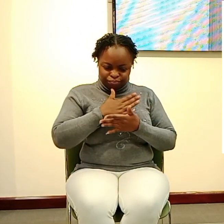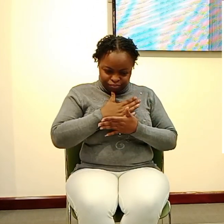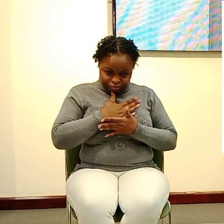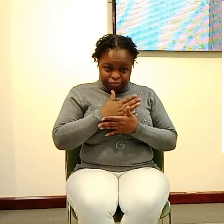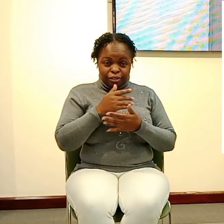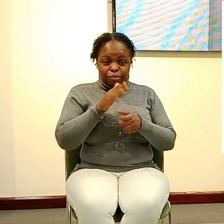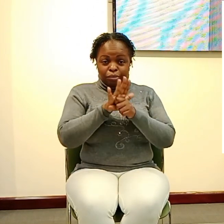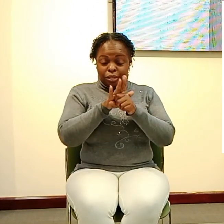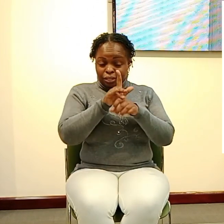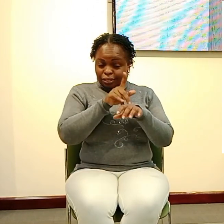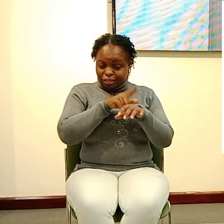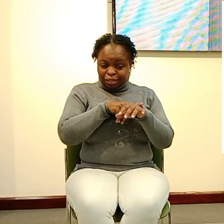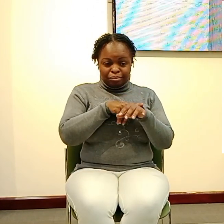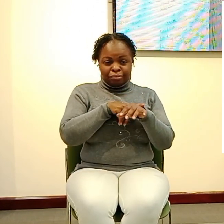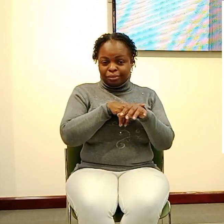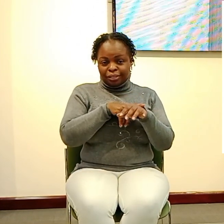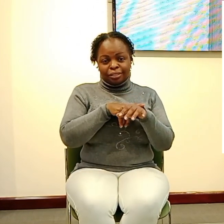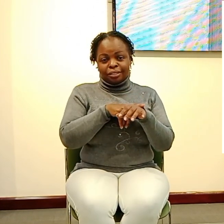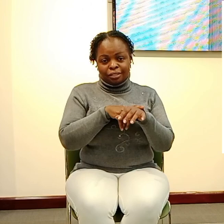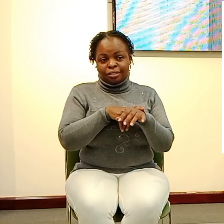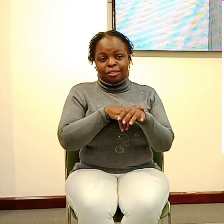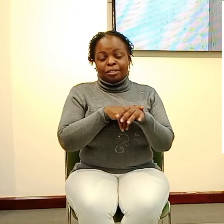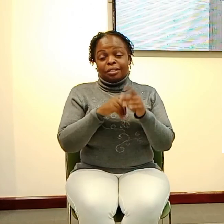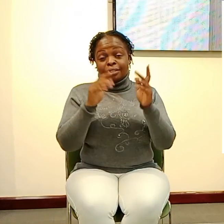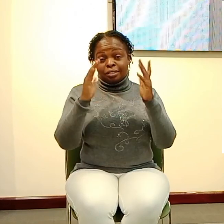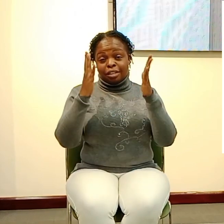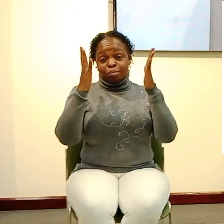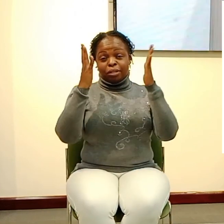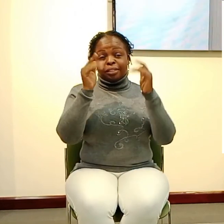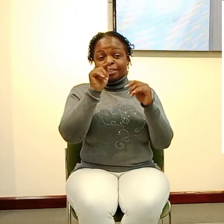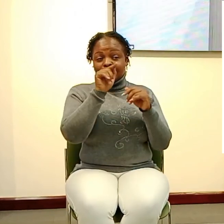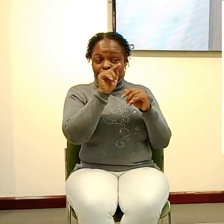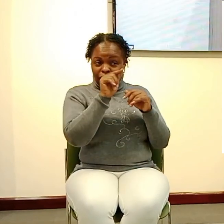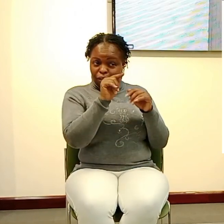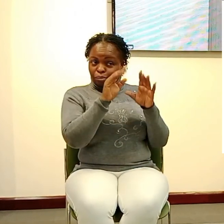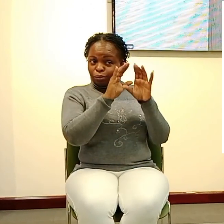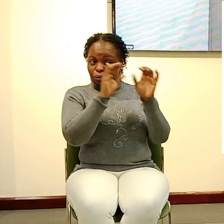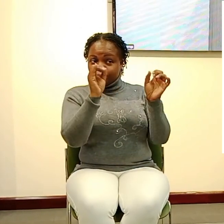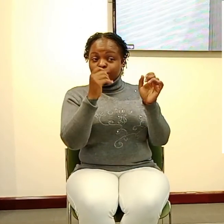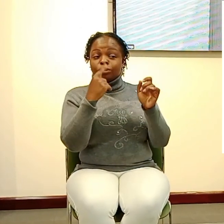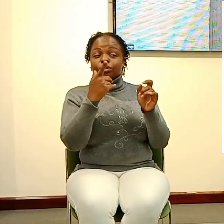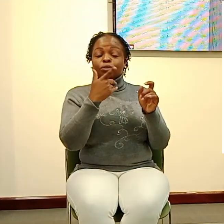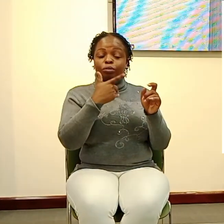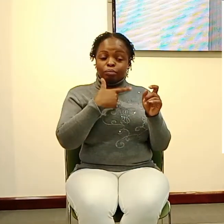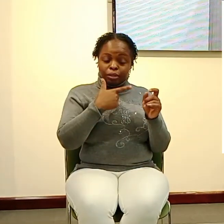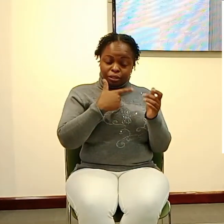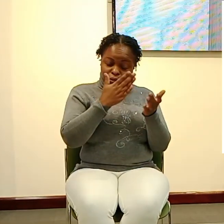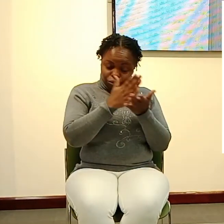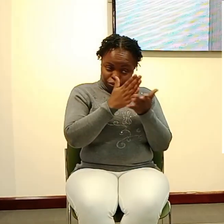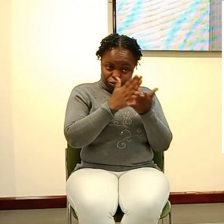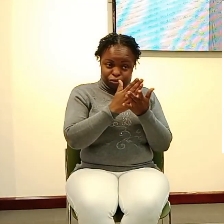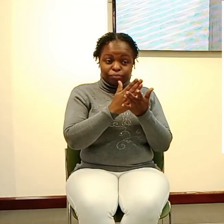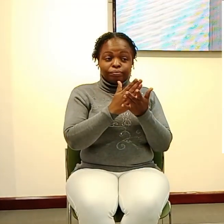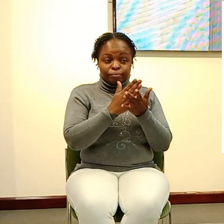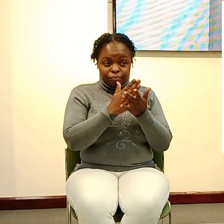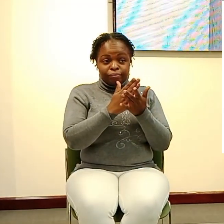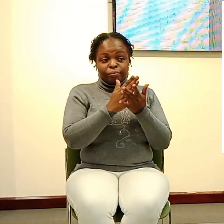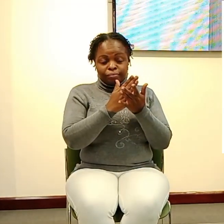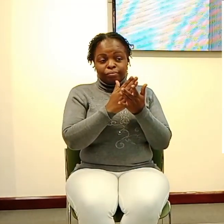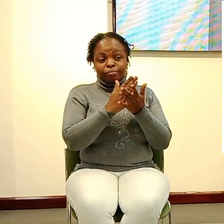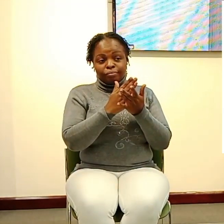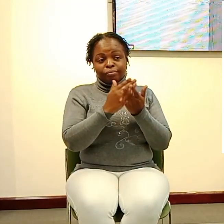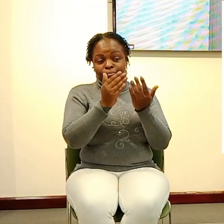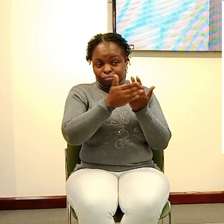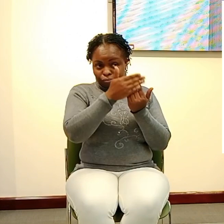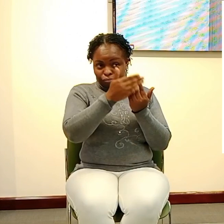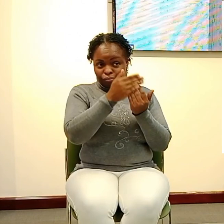the time we really don't get to celebrate you, Kimani. So I just want to acknowledge you. And Linda, who is